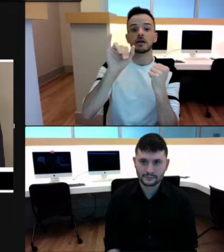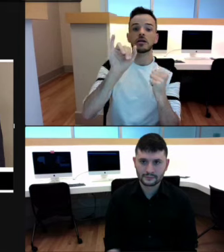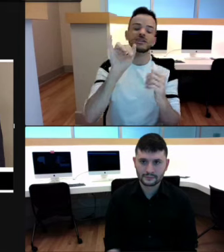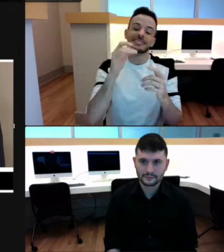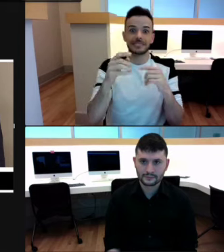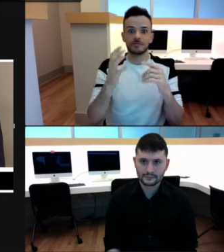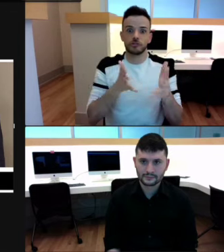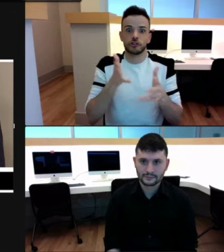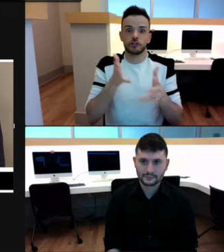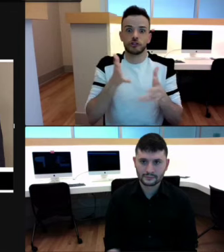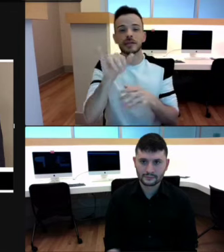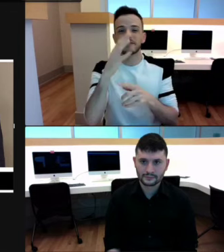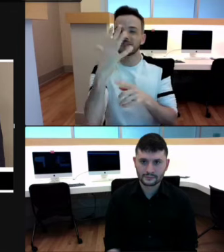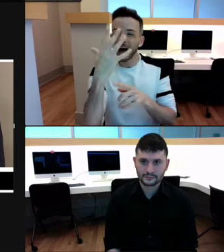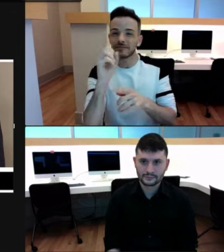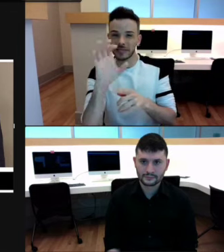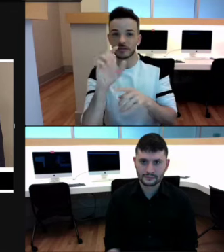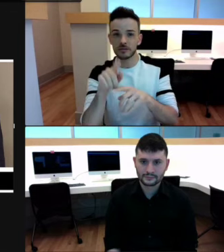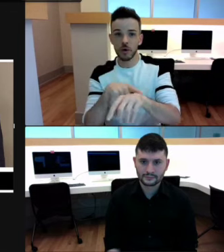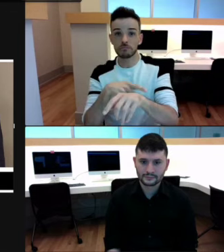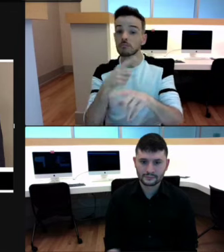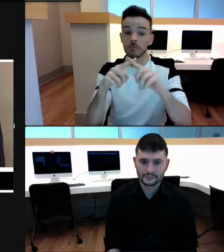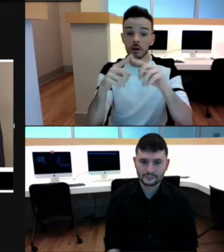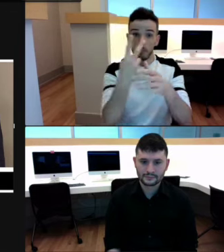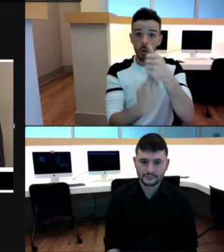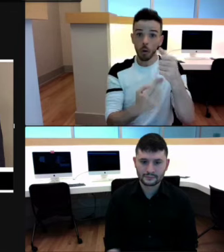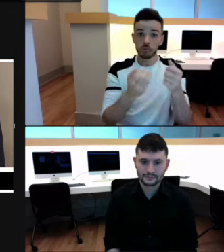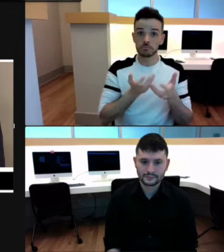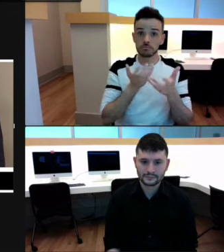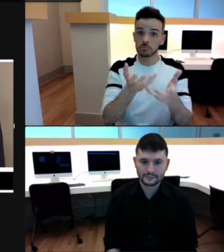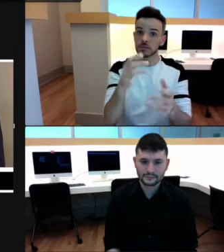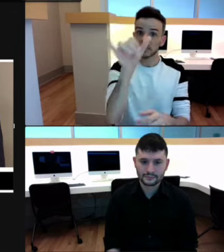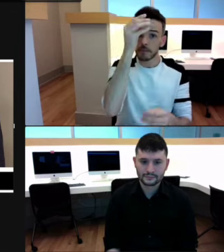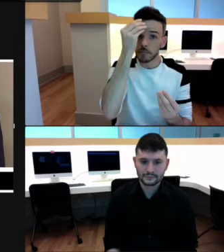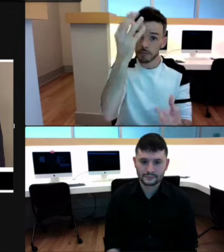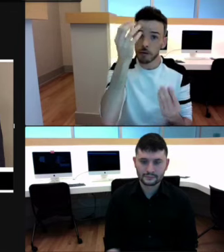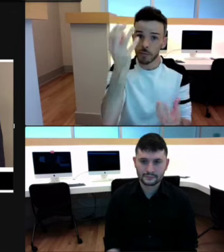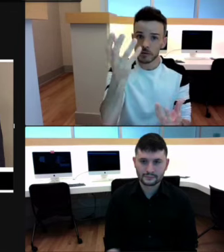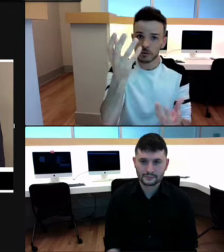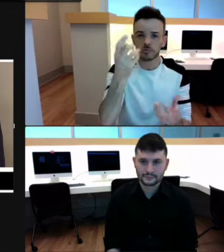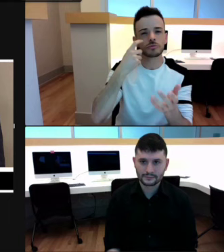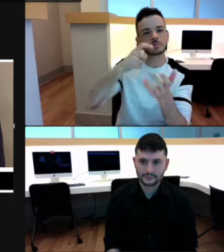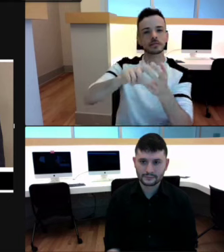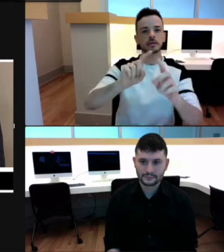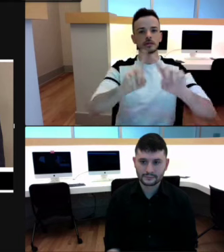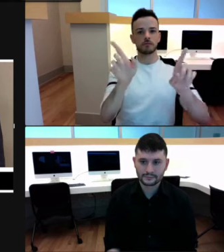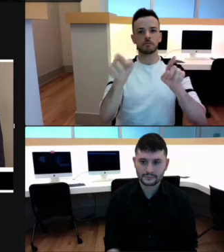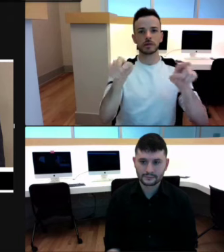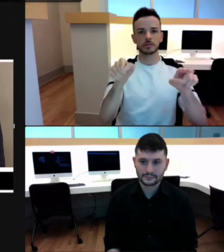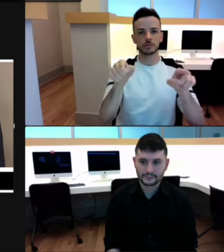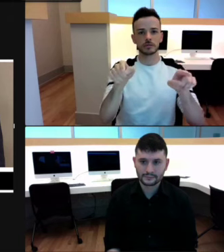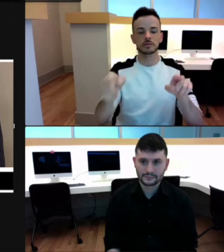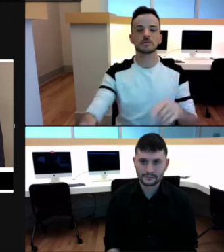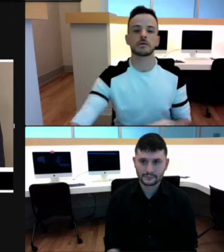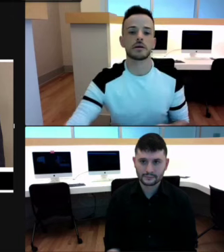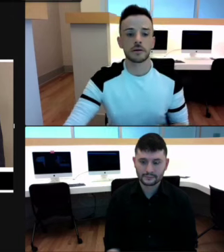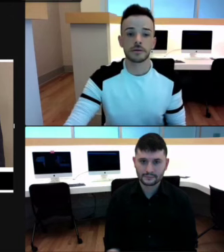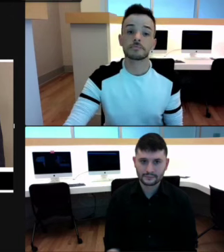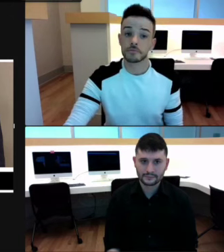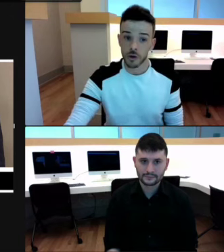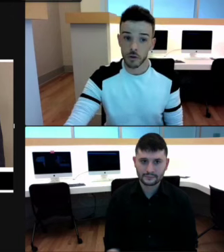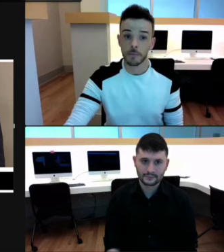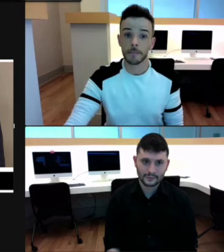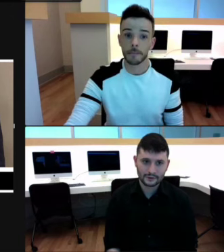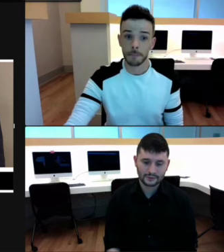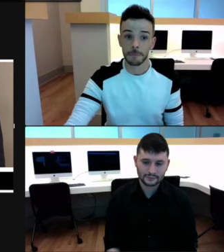or gestures. That's 5-second longs. Both express the same information, but you'll note the difference